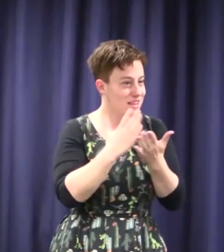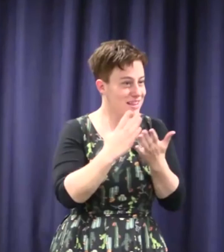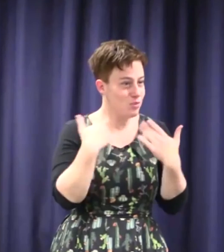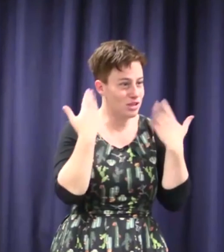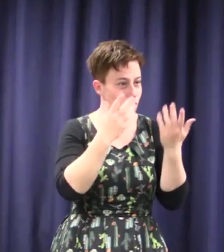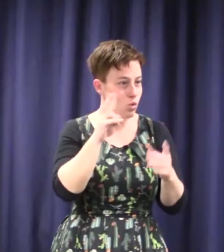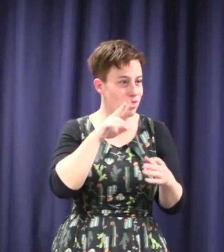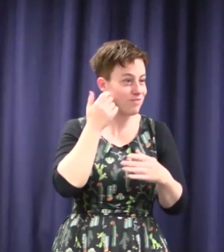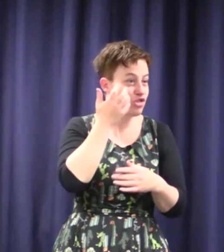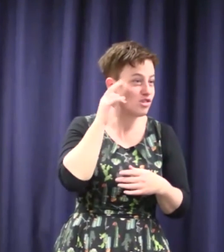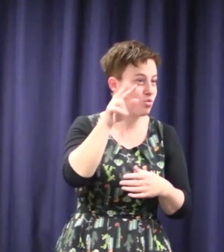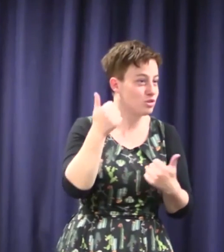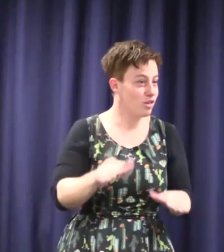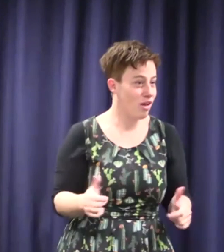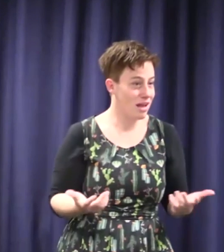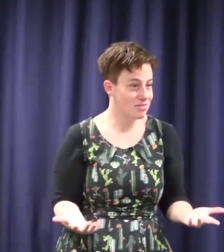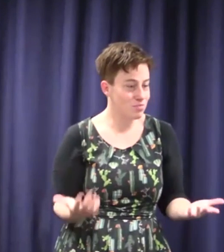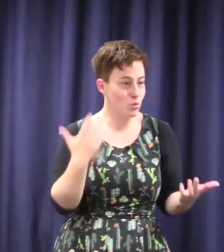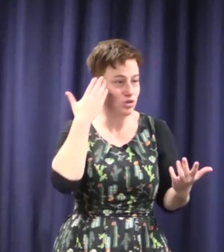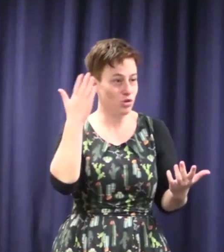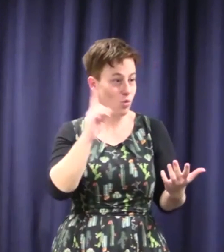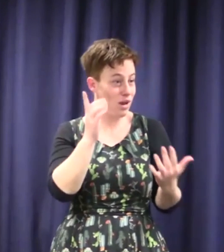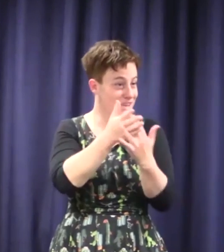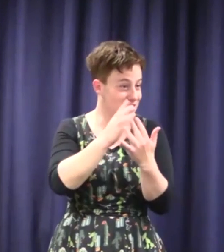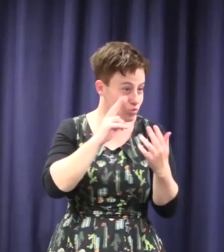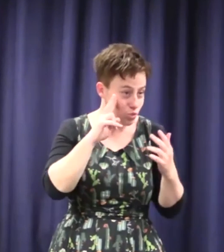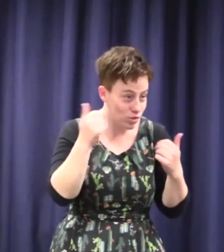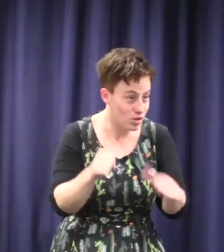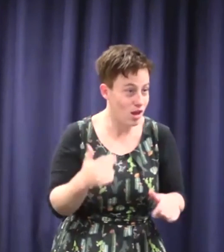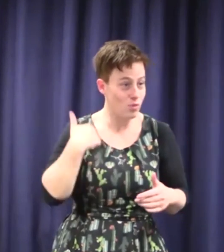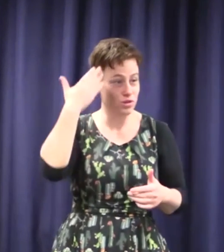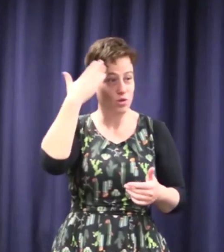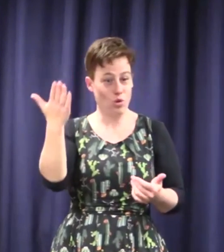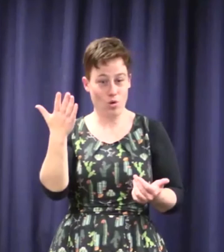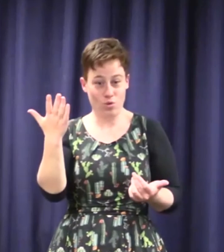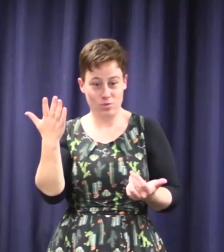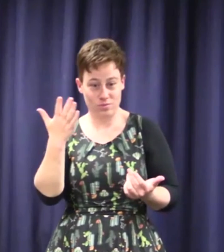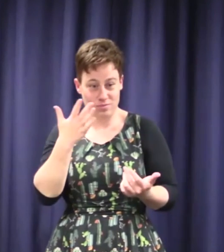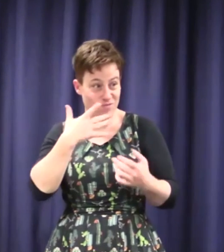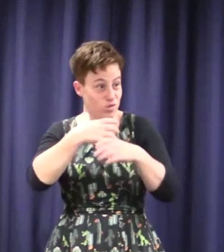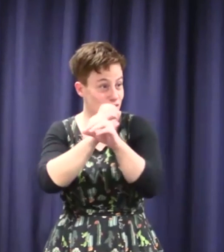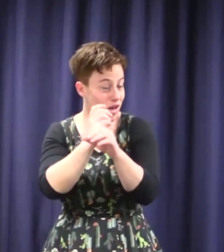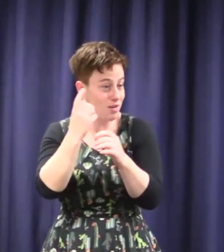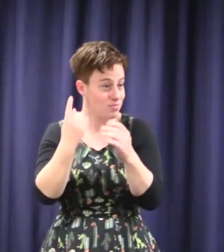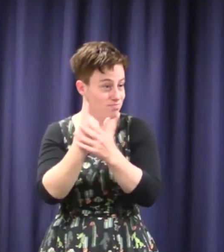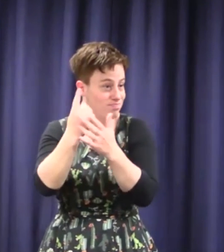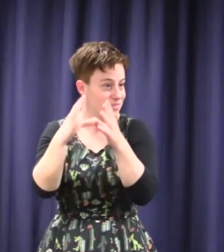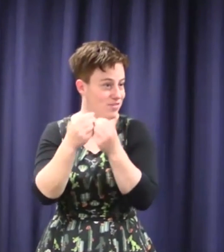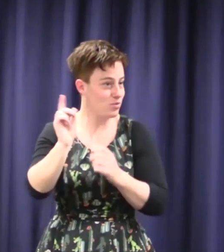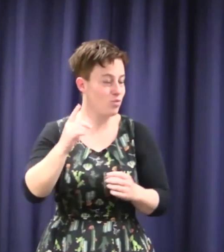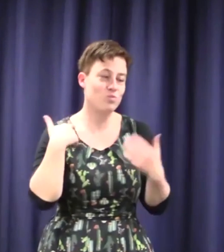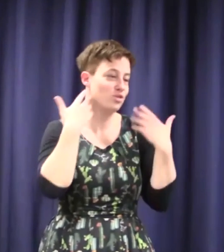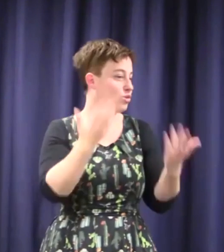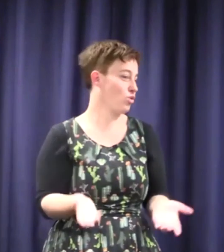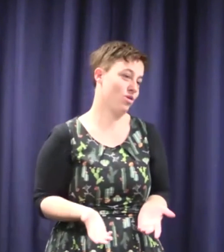At the moment with the NDIS, everything's changing and we really don't know what the future's going to look like and what services and access to